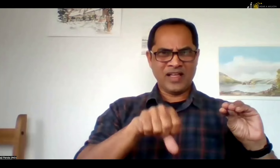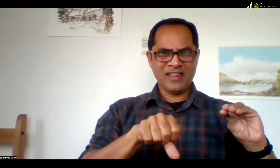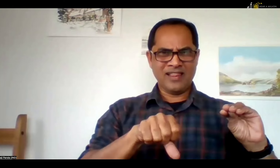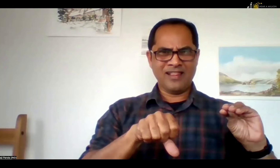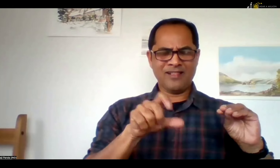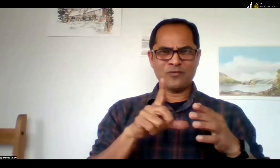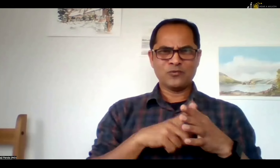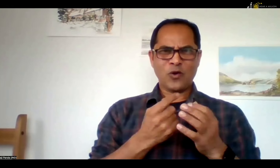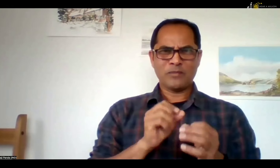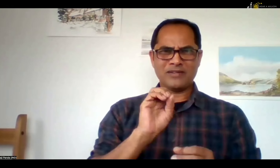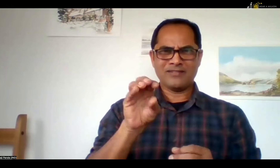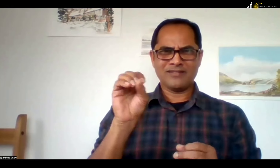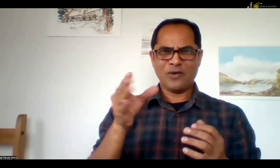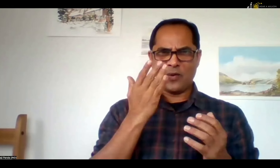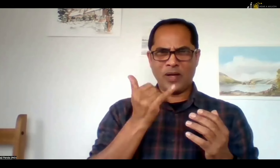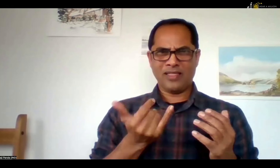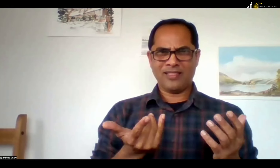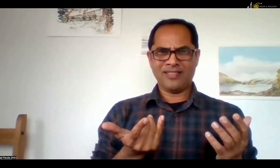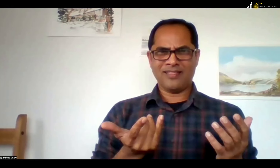None of us will be healed.